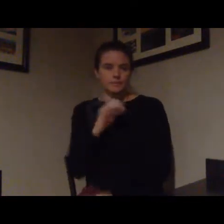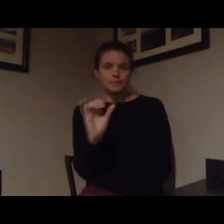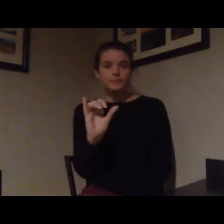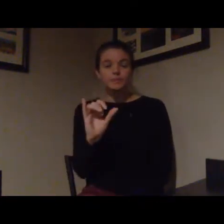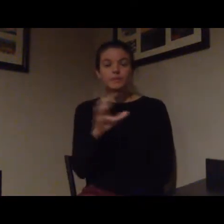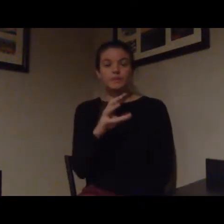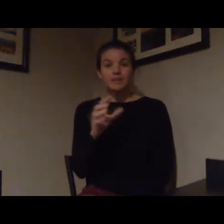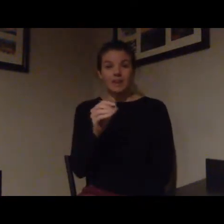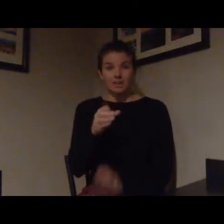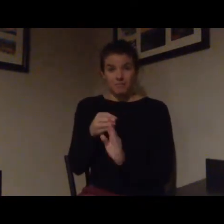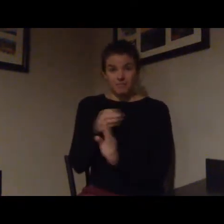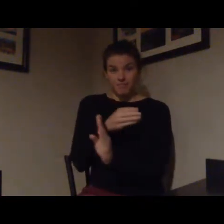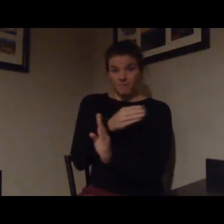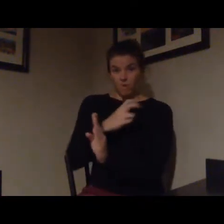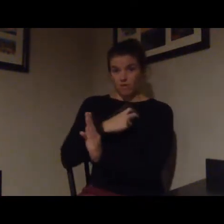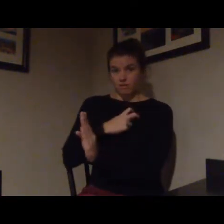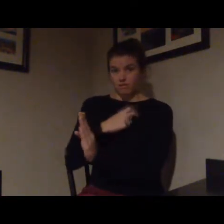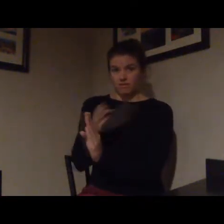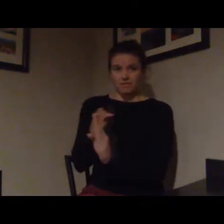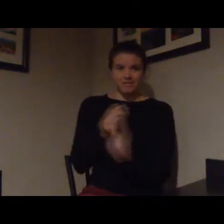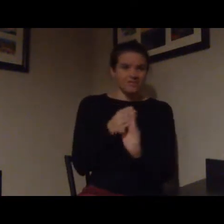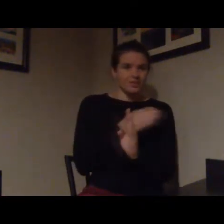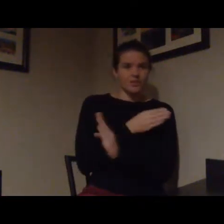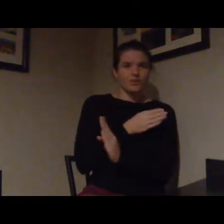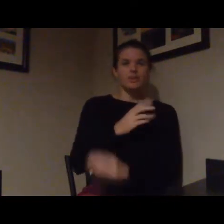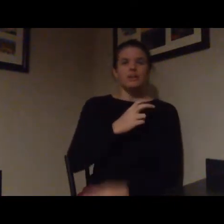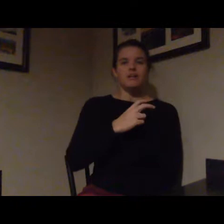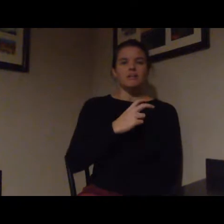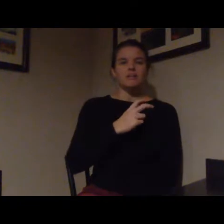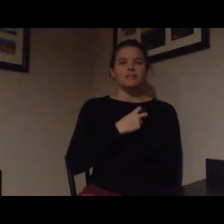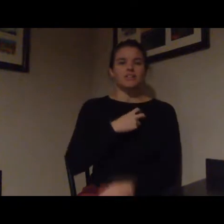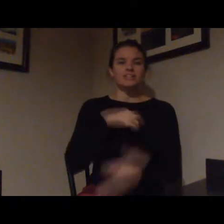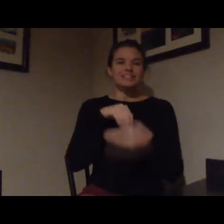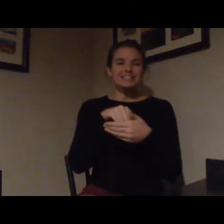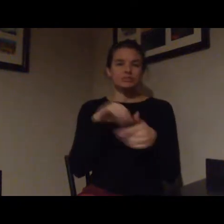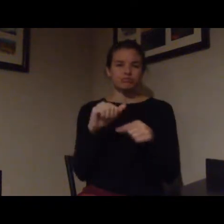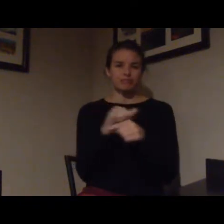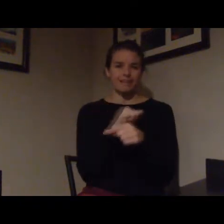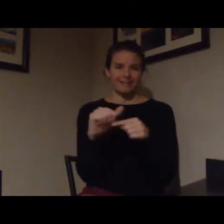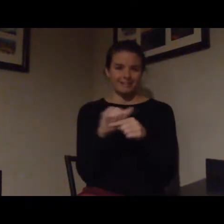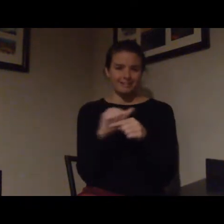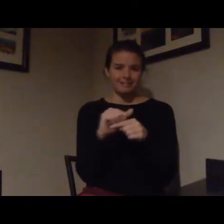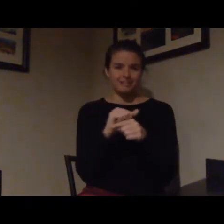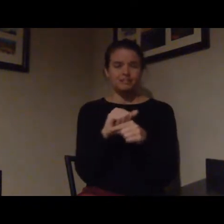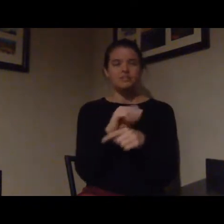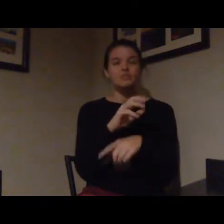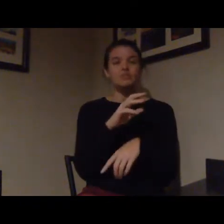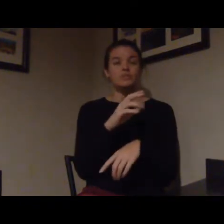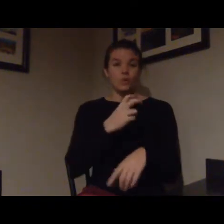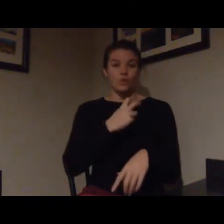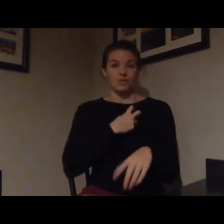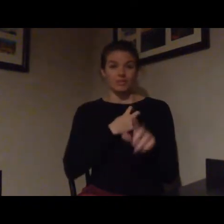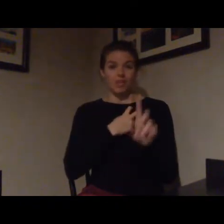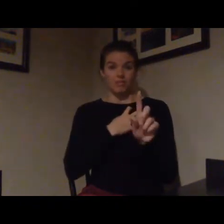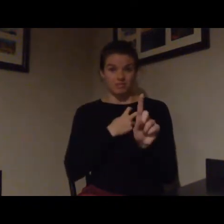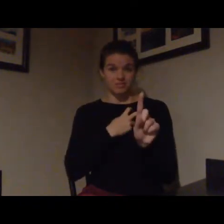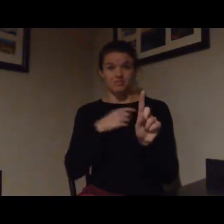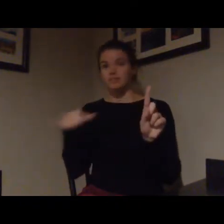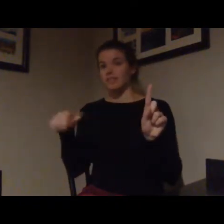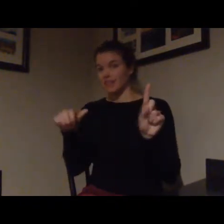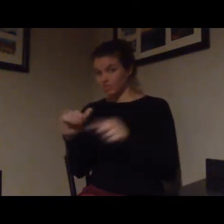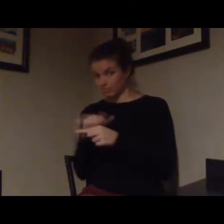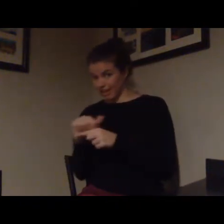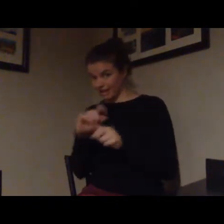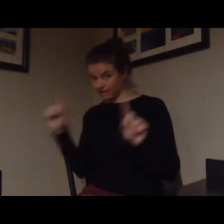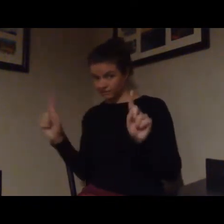before you're a consultant, you work as a consultant in training. And so you work directly underneath a consultant